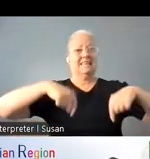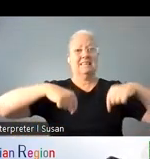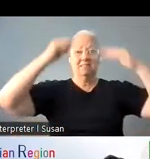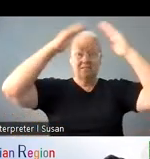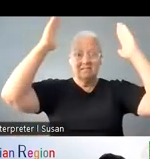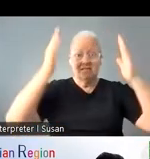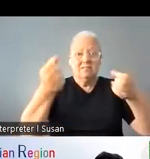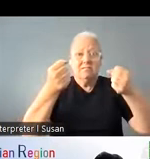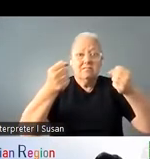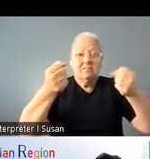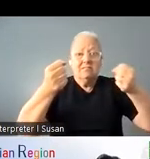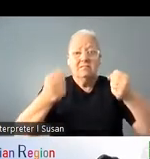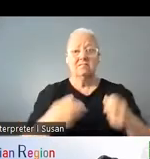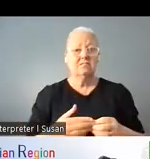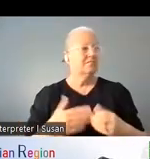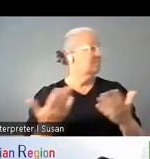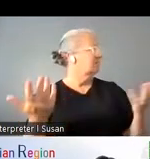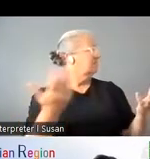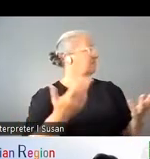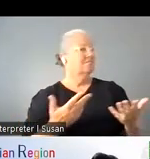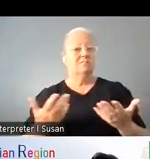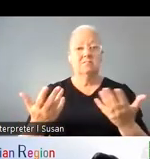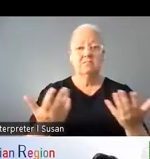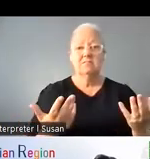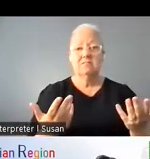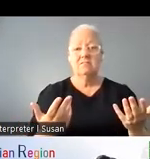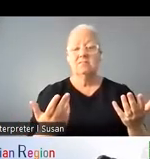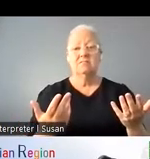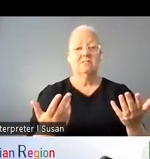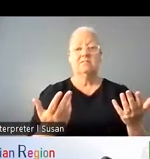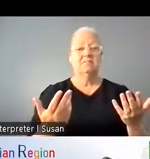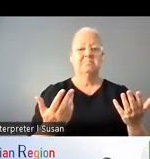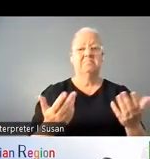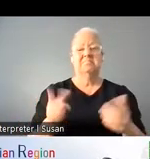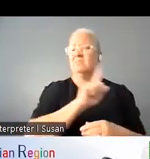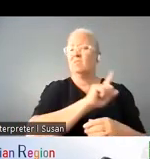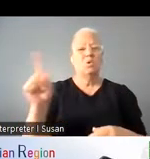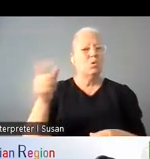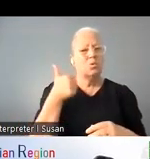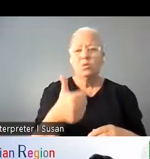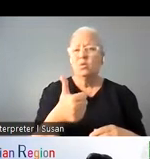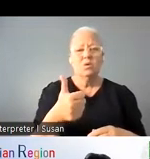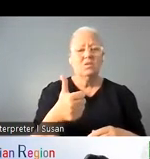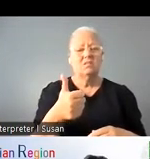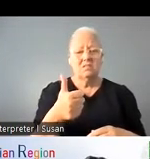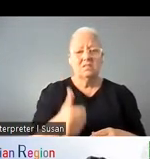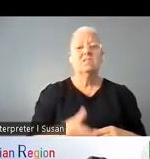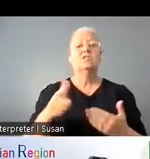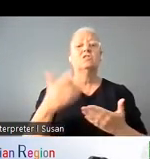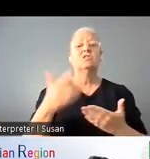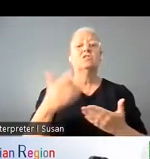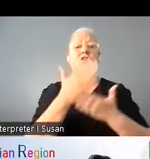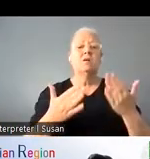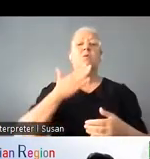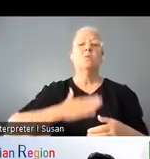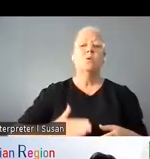because there is no future in here. And some of them are still hoping for their family to come